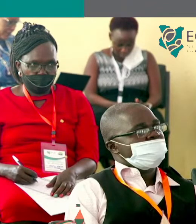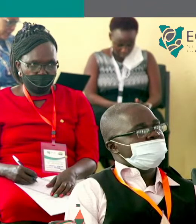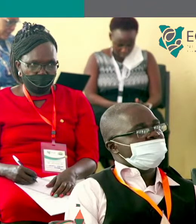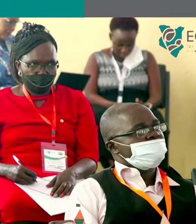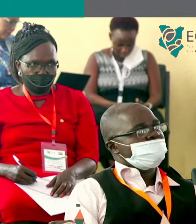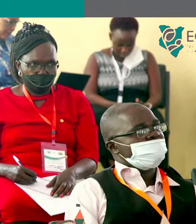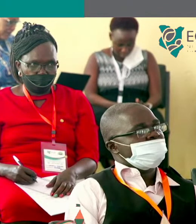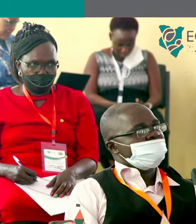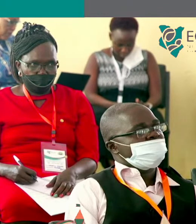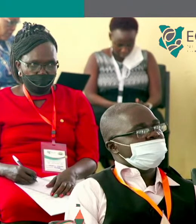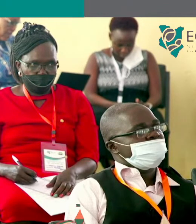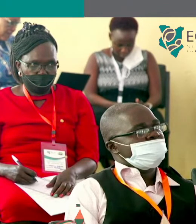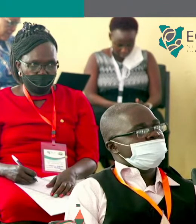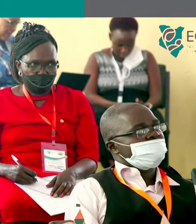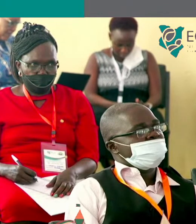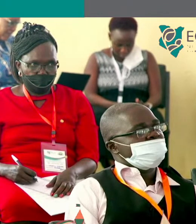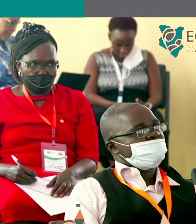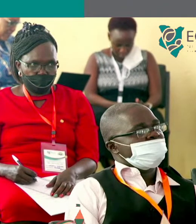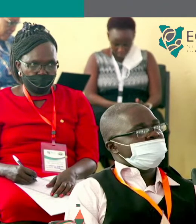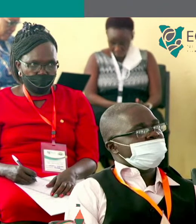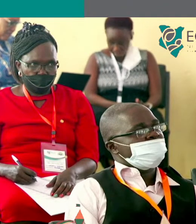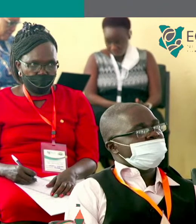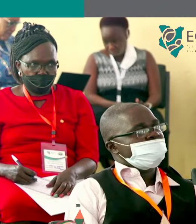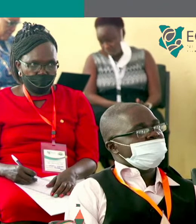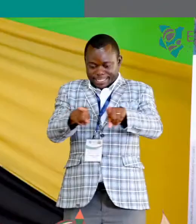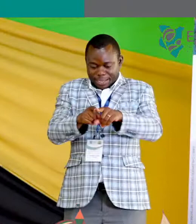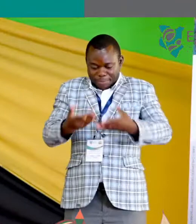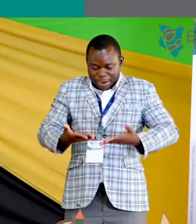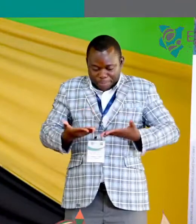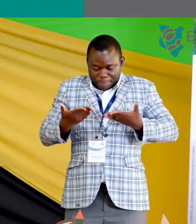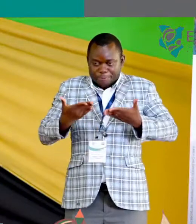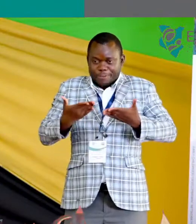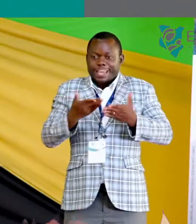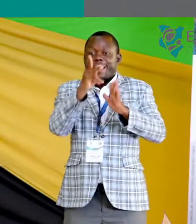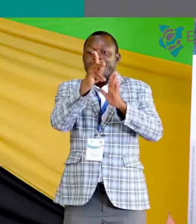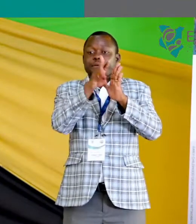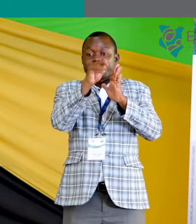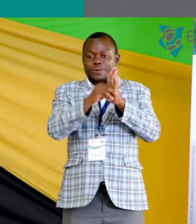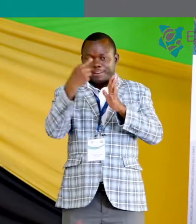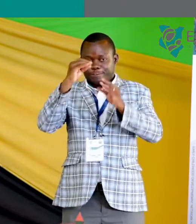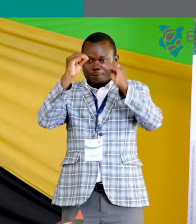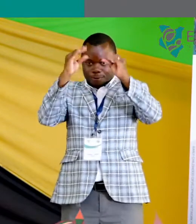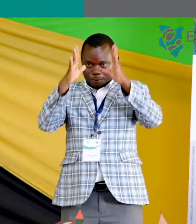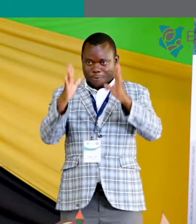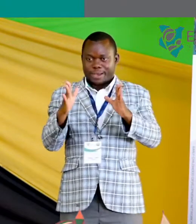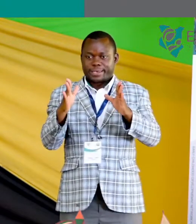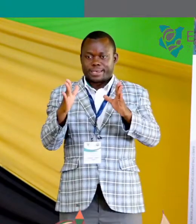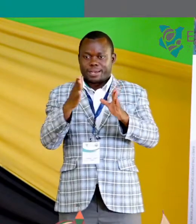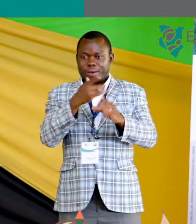We are working on implementing the scheme of service. However, our constraints right now are the wage bill